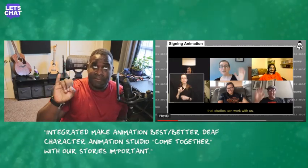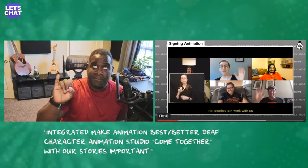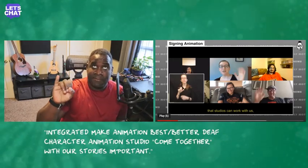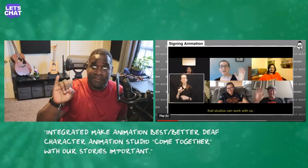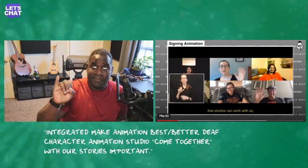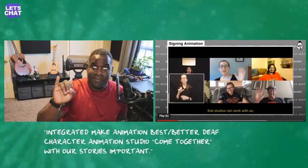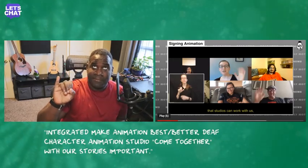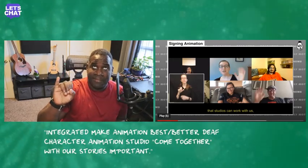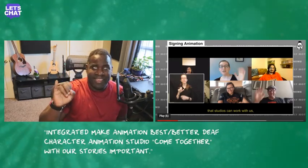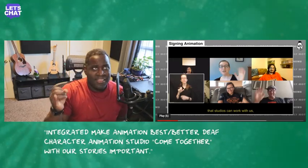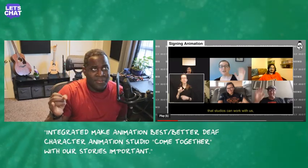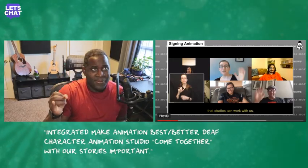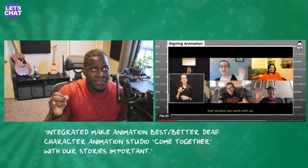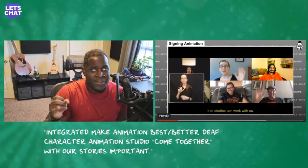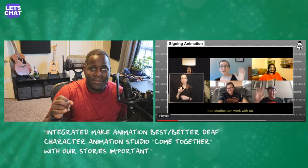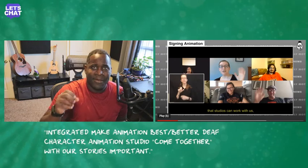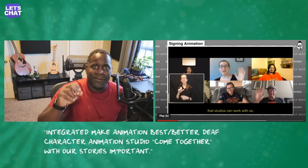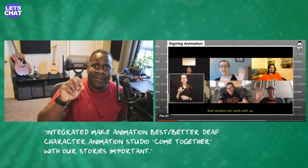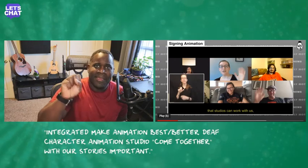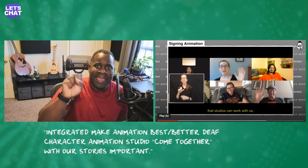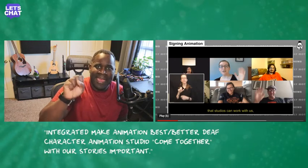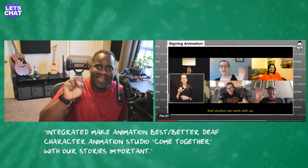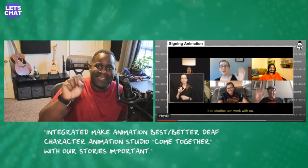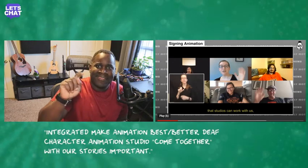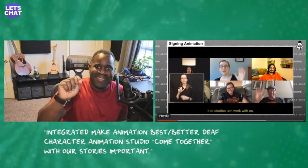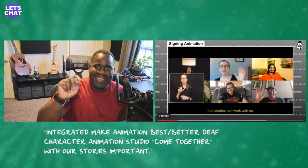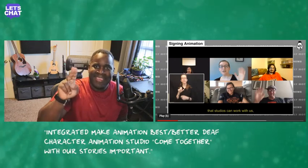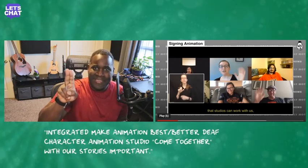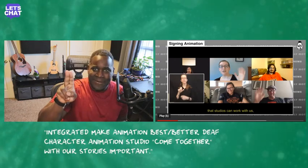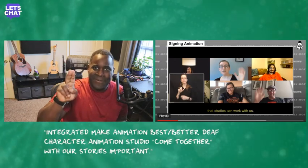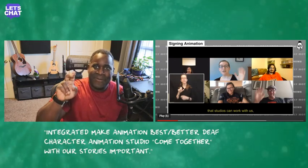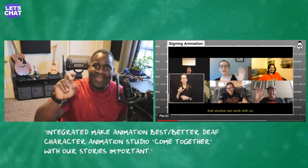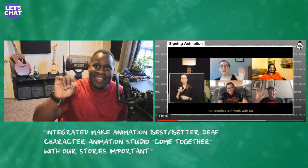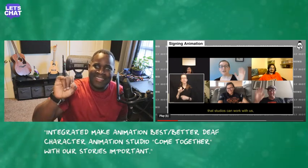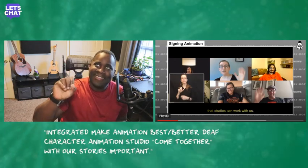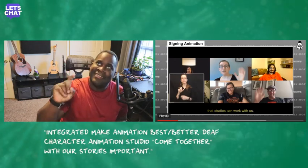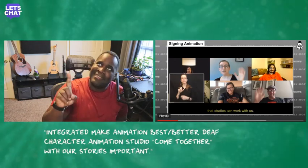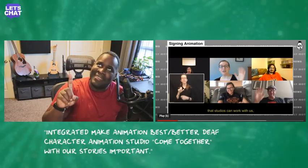S-T-U-D-I. Is that how you spell studio? No.